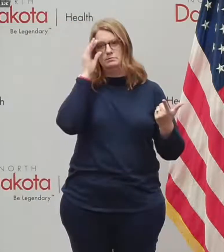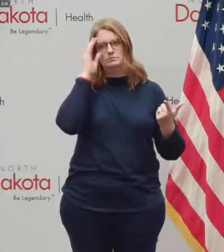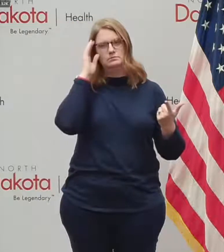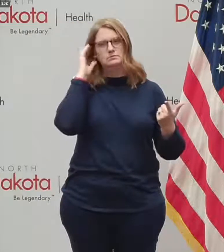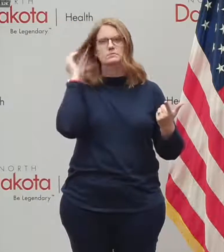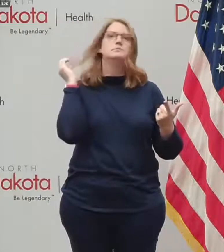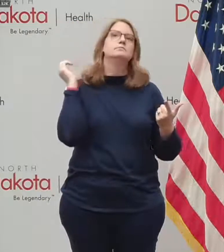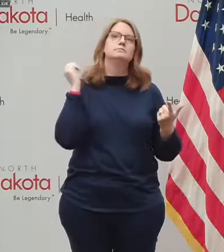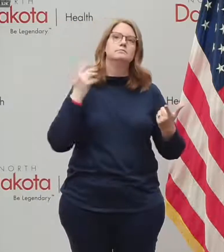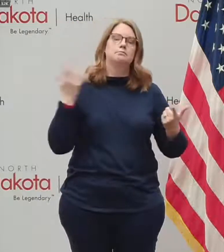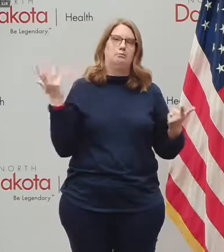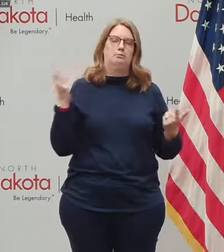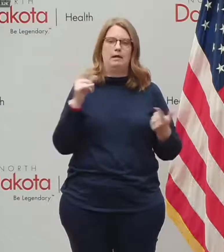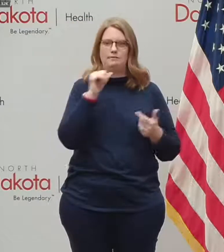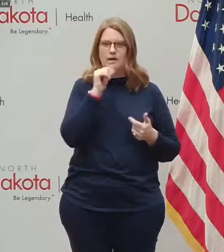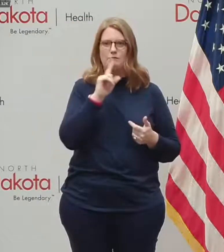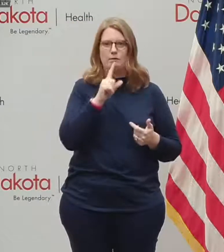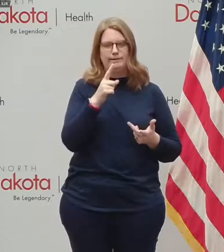I would,